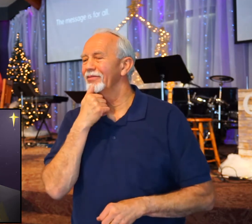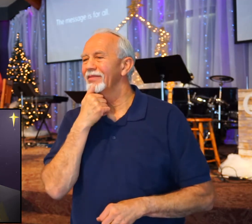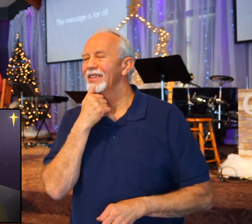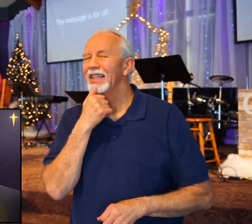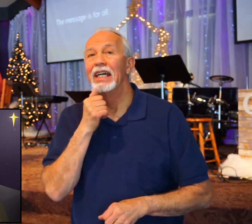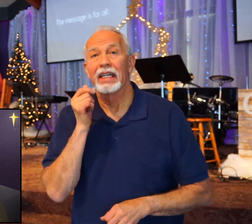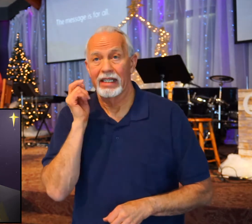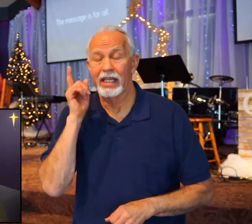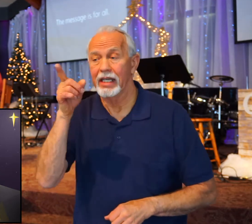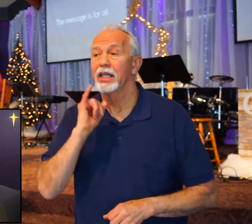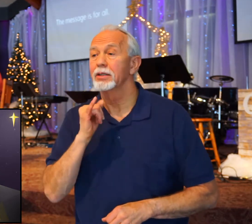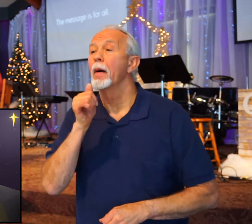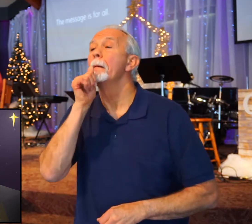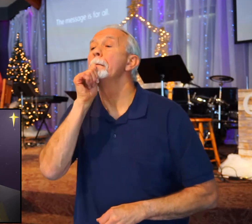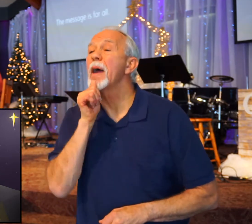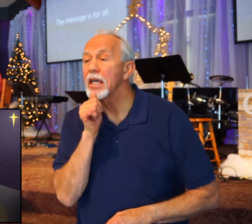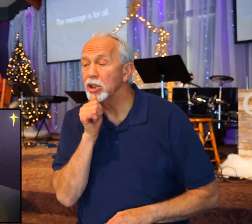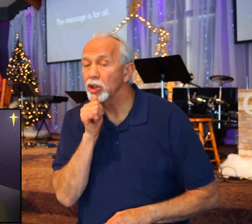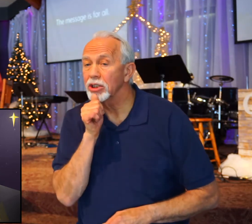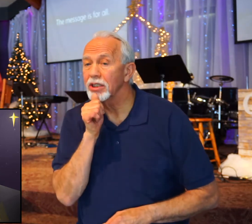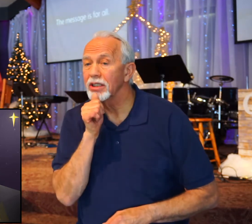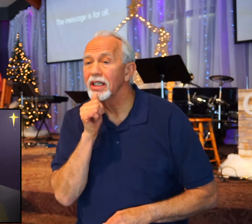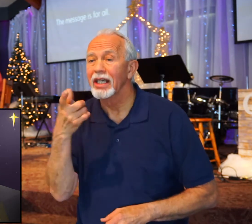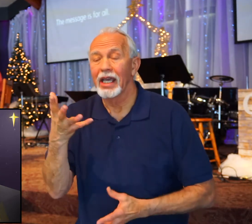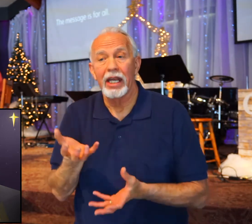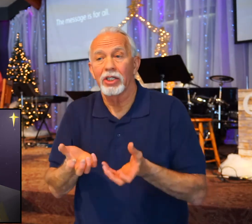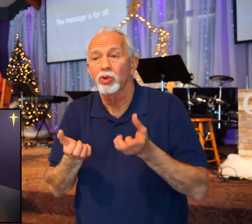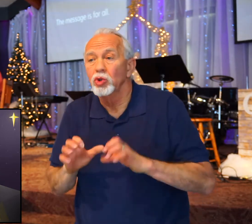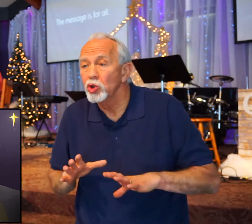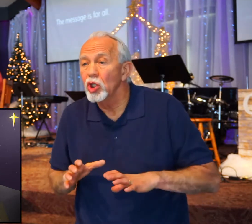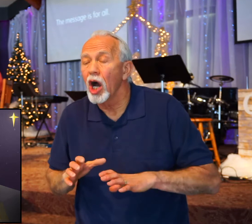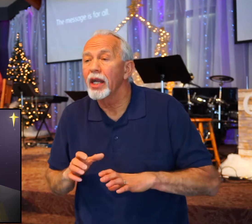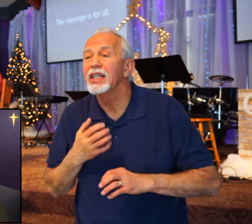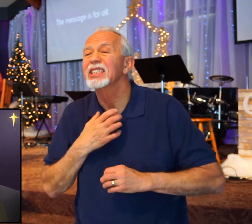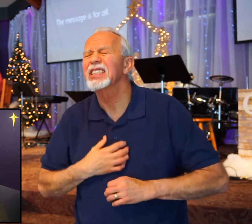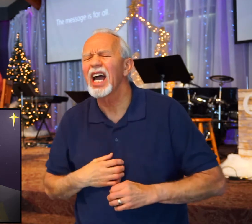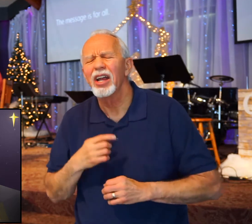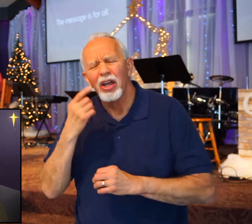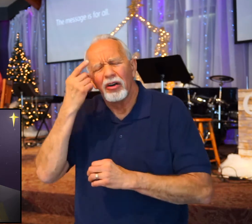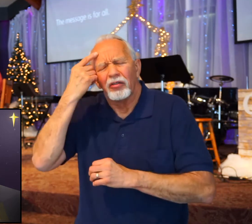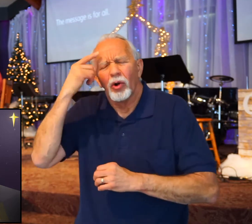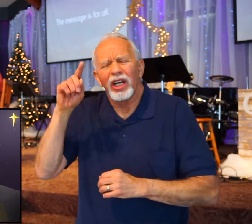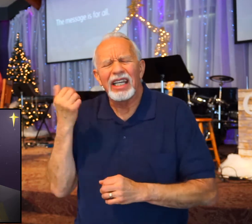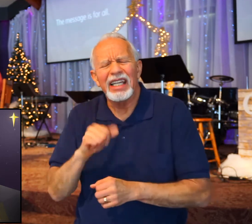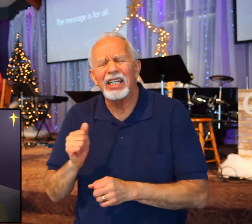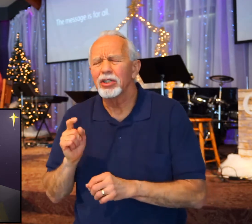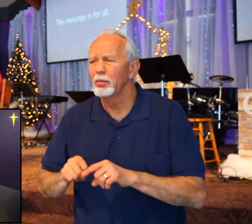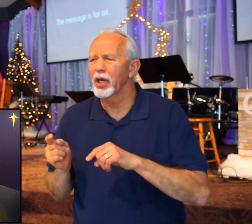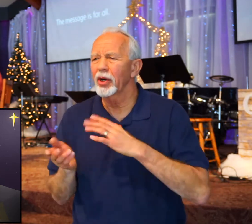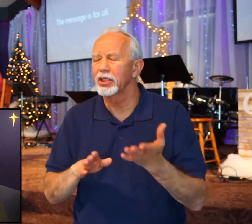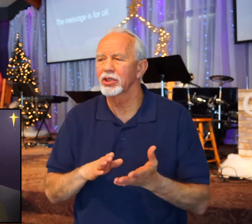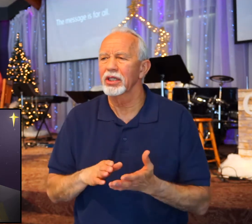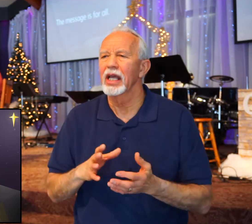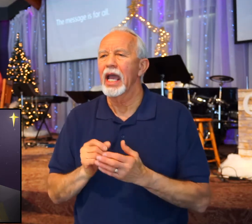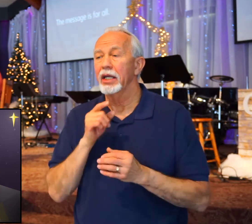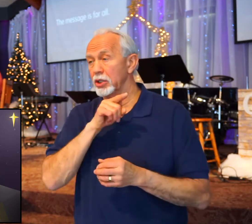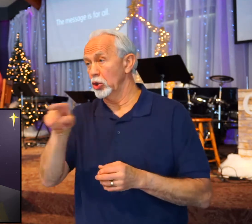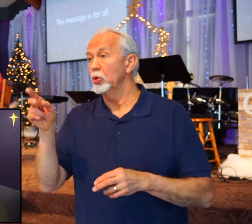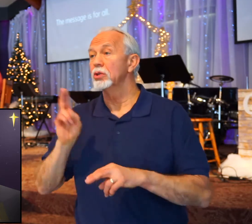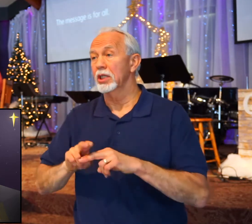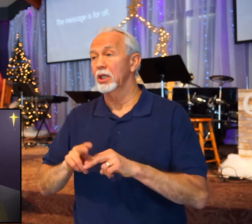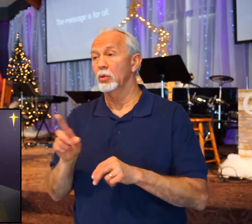he is patient. And he does not desire for any to perish. And you, sitting right